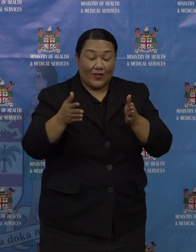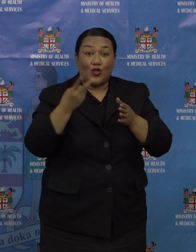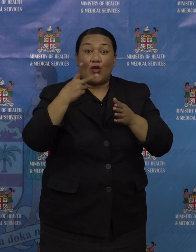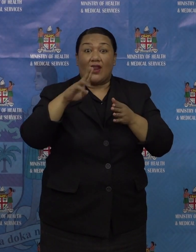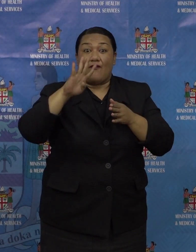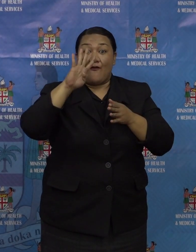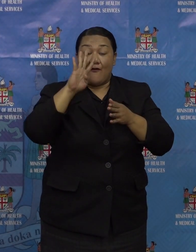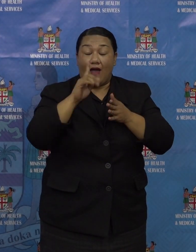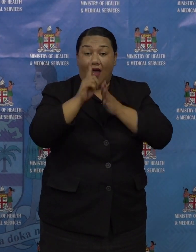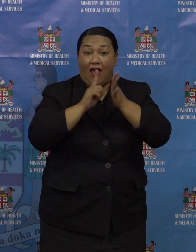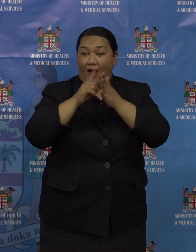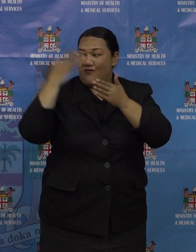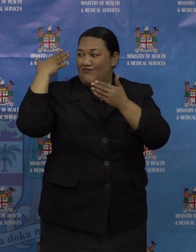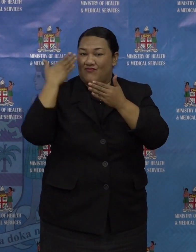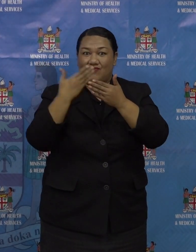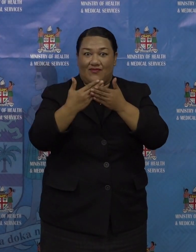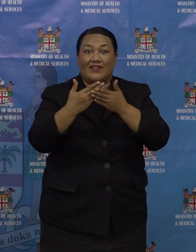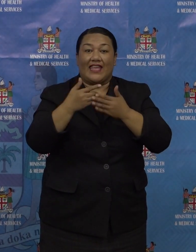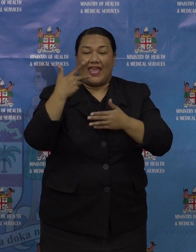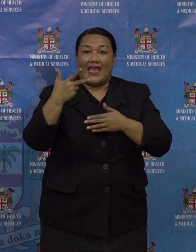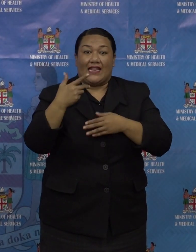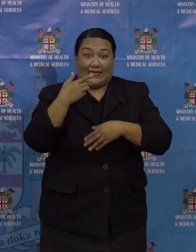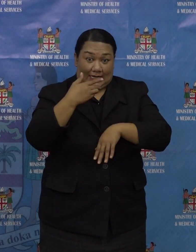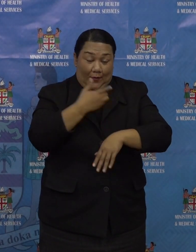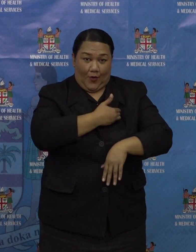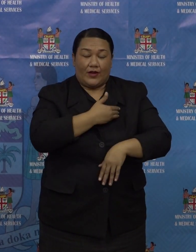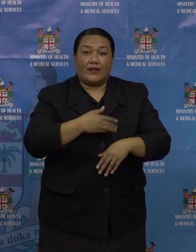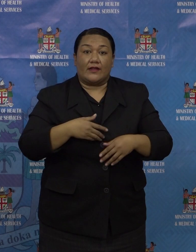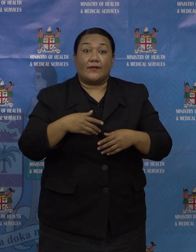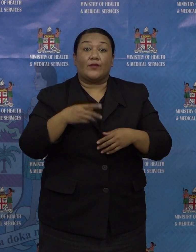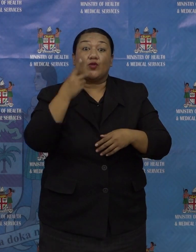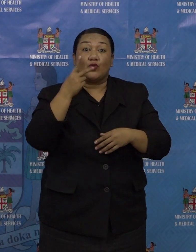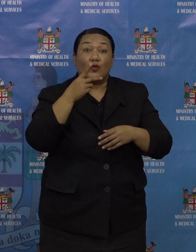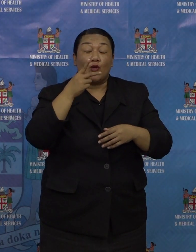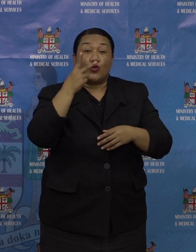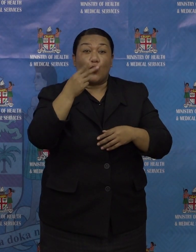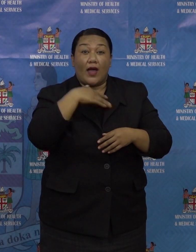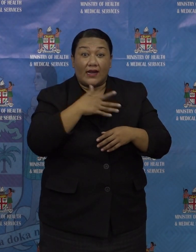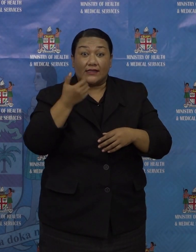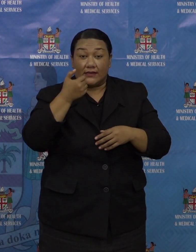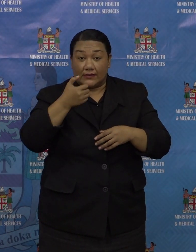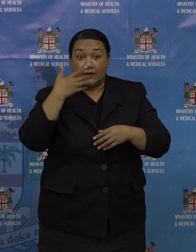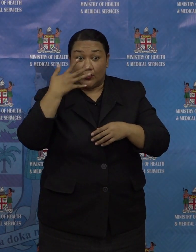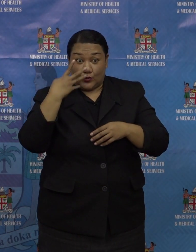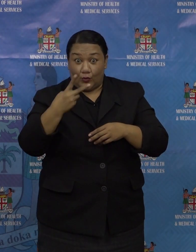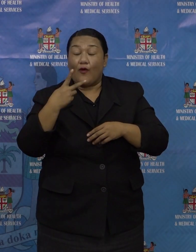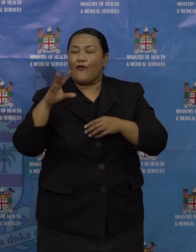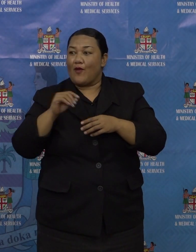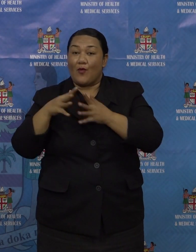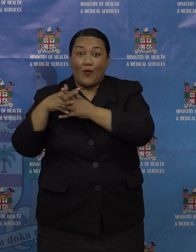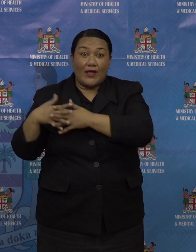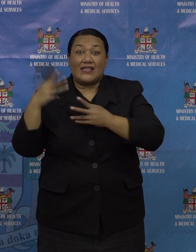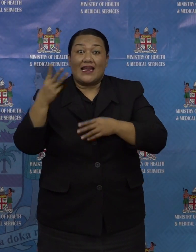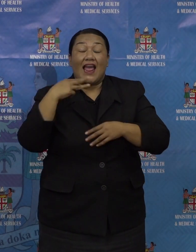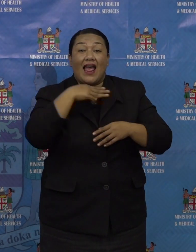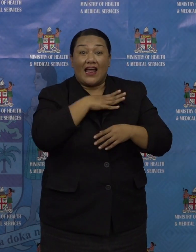ended at 8 a.m. this morning. Out of those cases, 262 are from the Western Division and 306 are